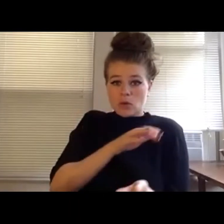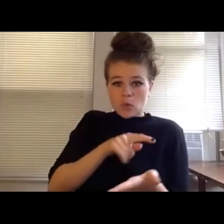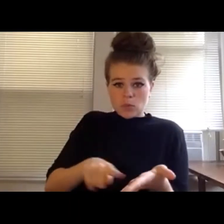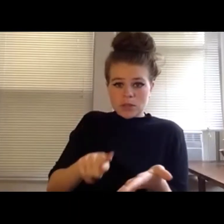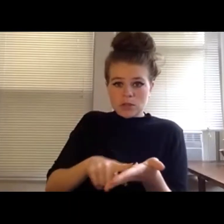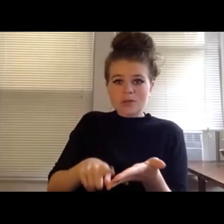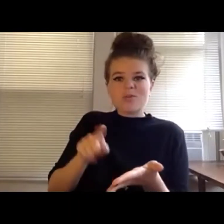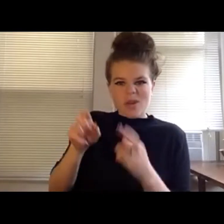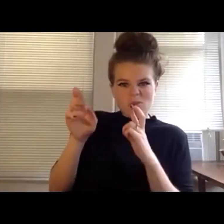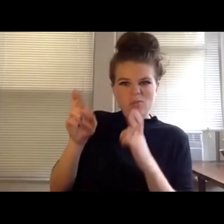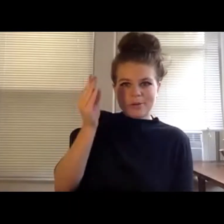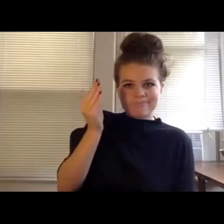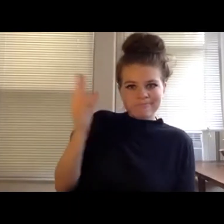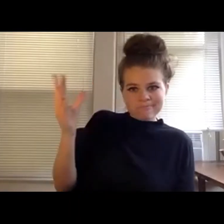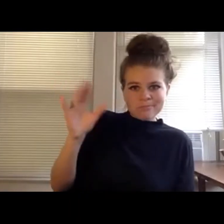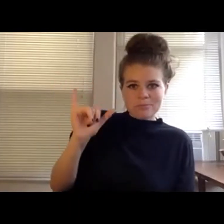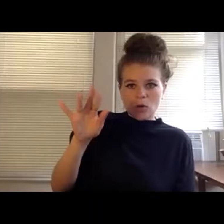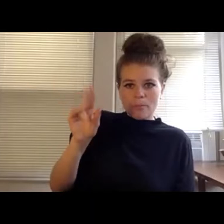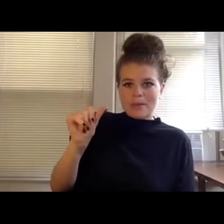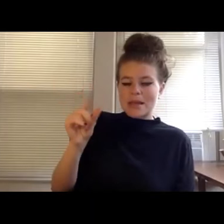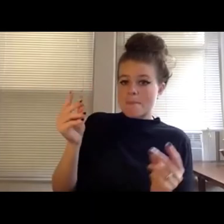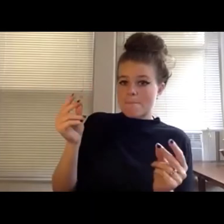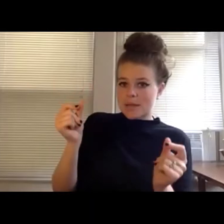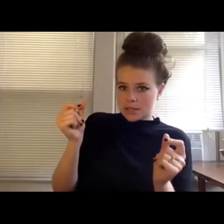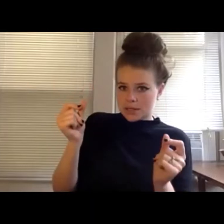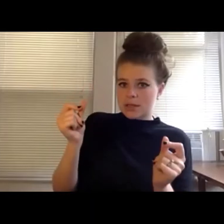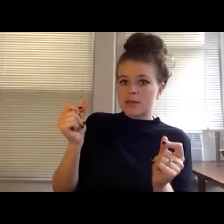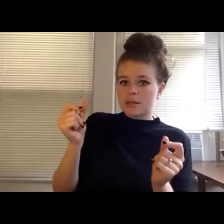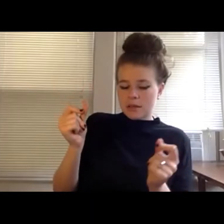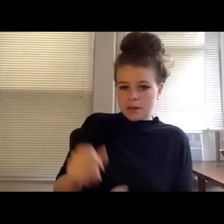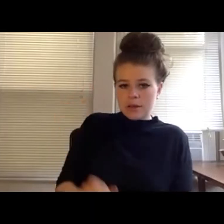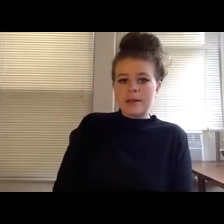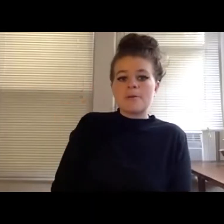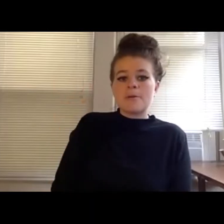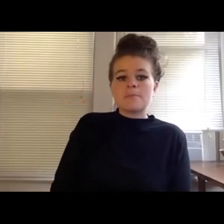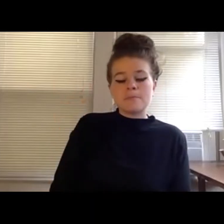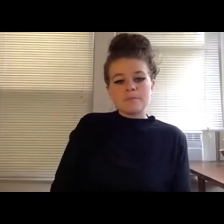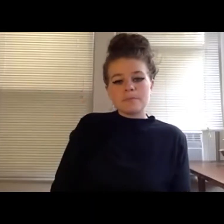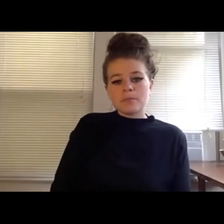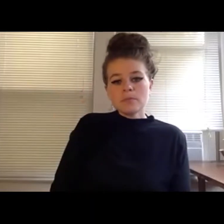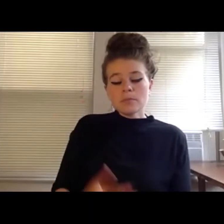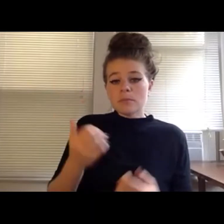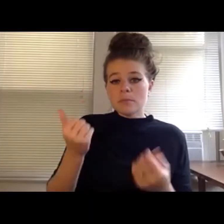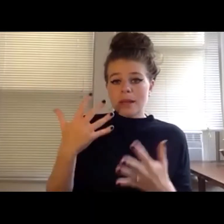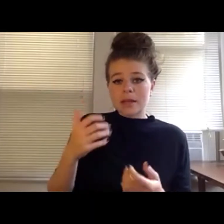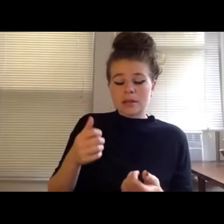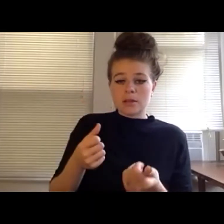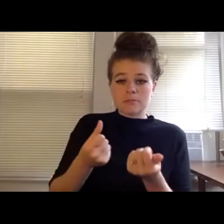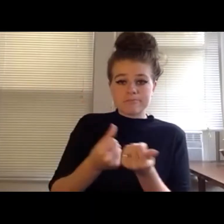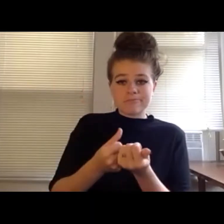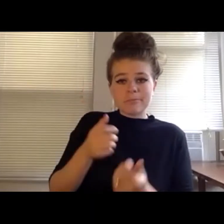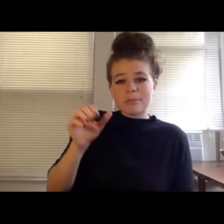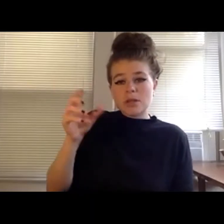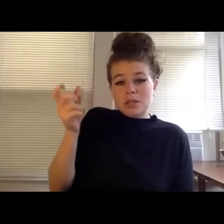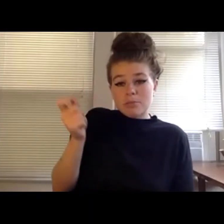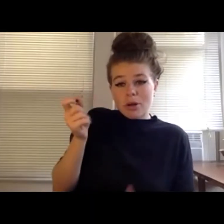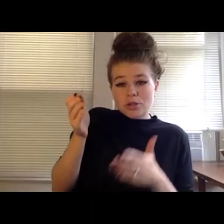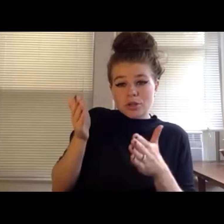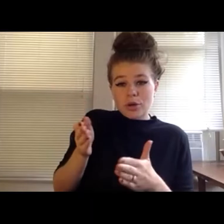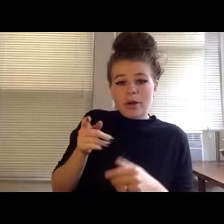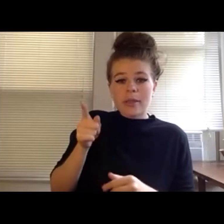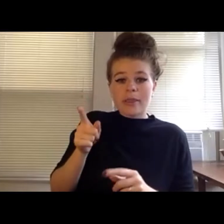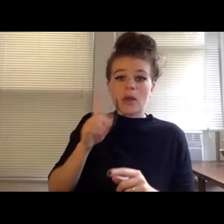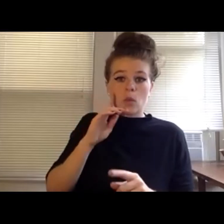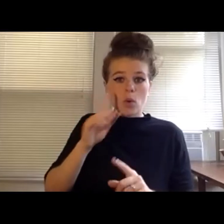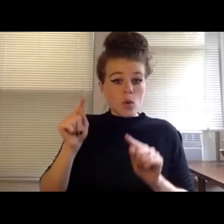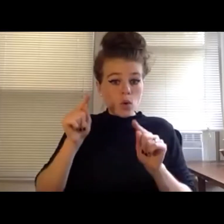to report to the IRB immediately. And a lot of the sponsors actually, they also come to the